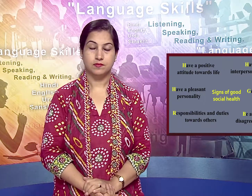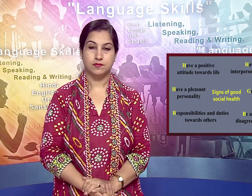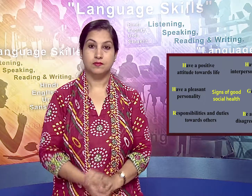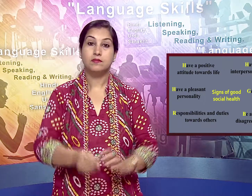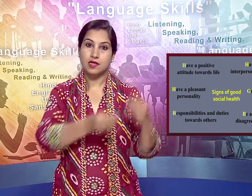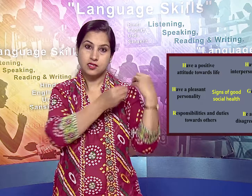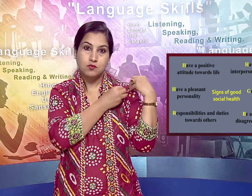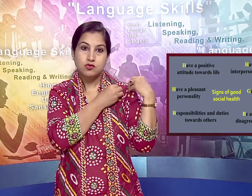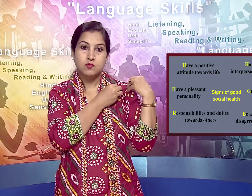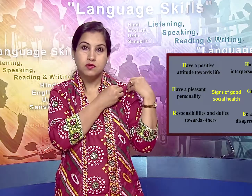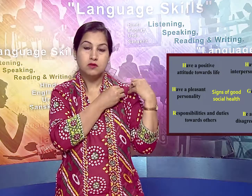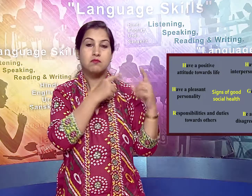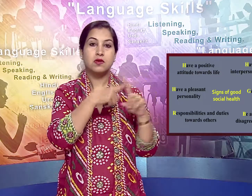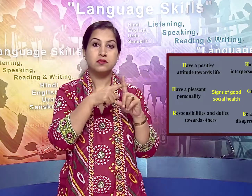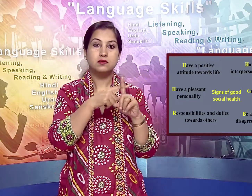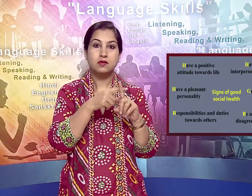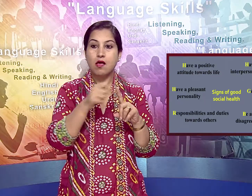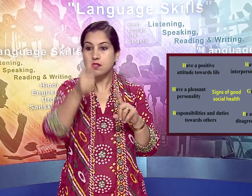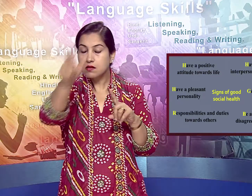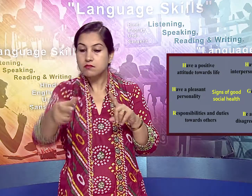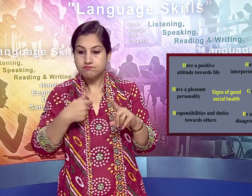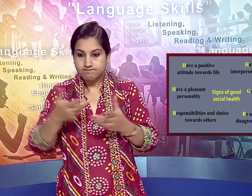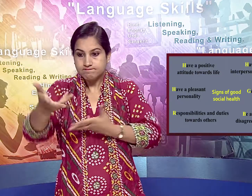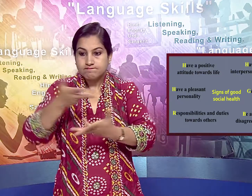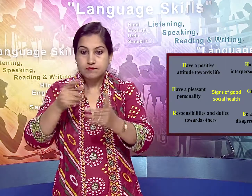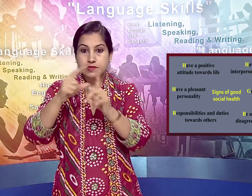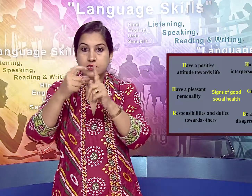your responsibilities and duties towards others,